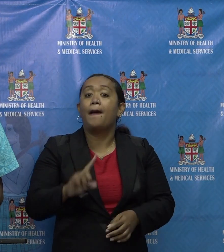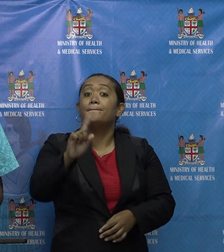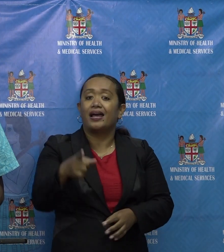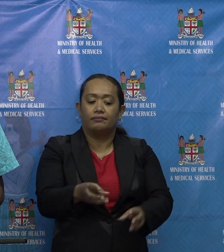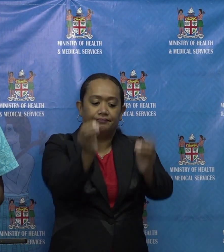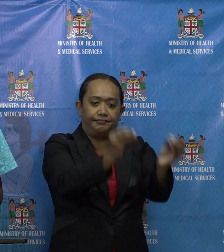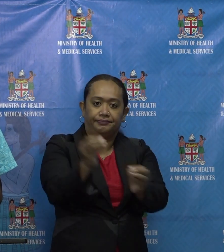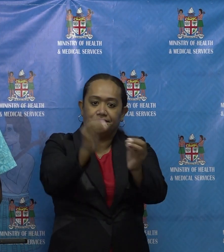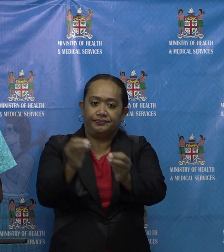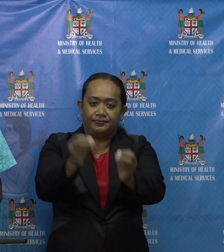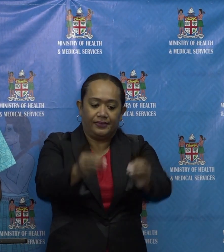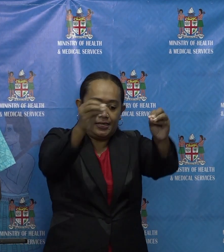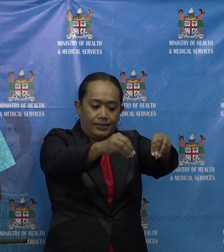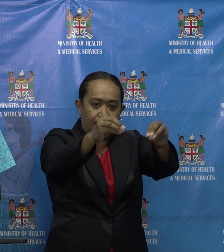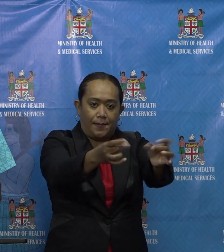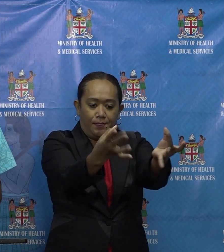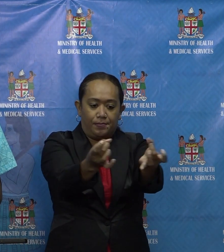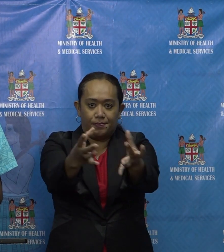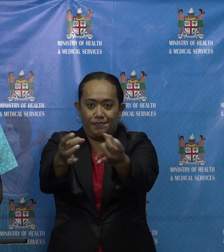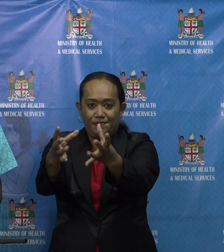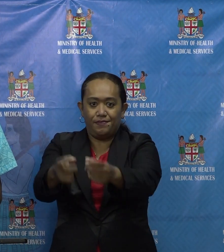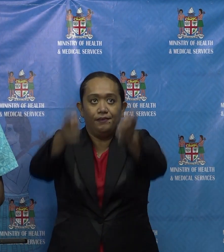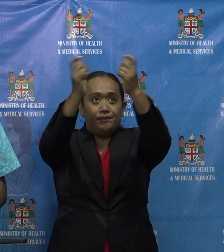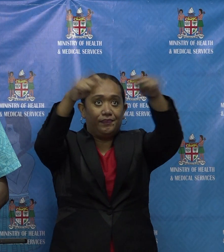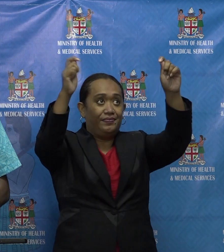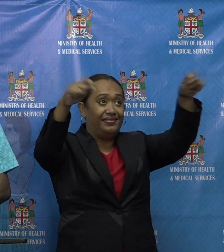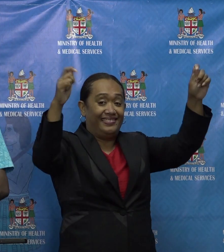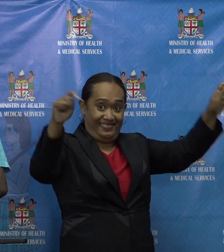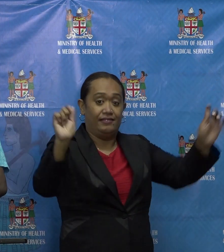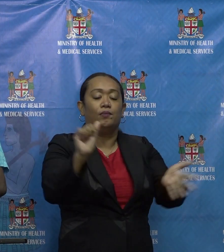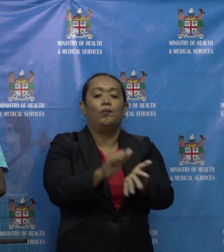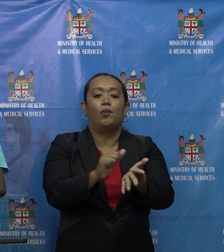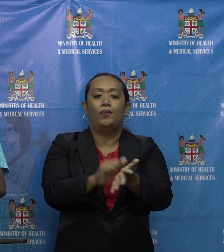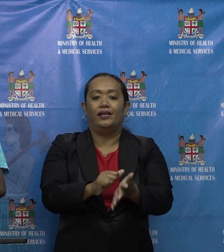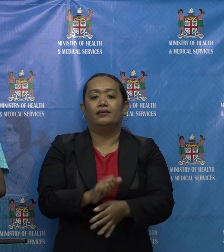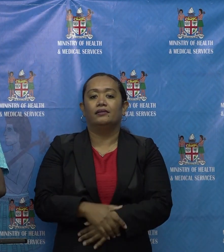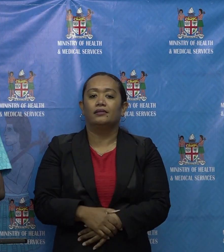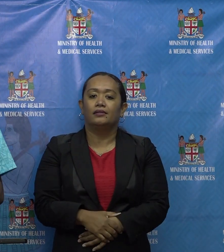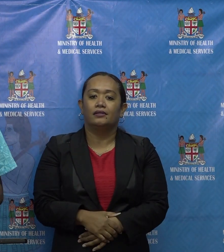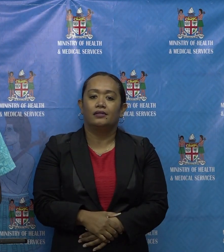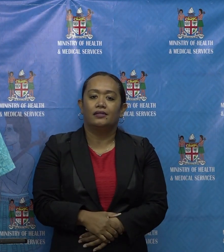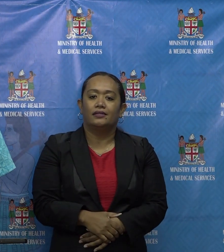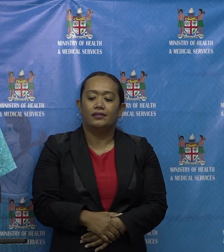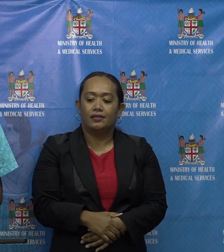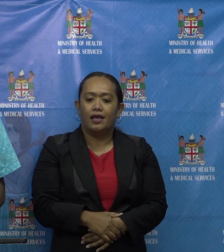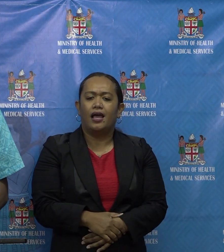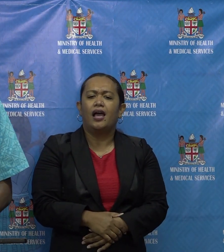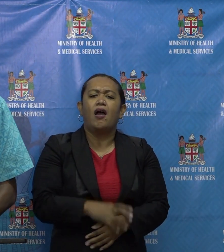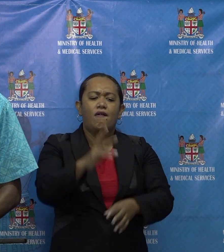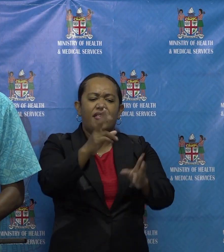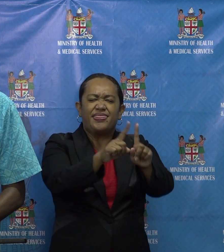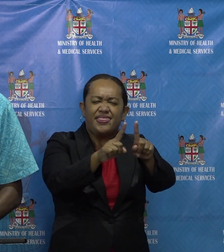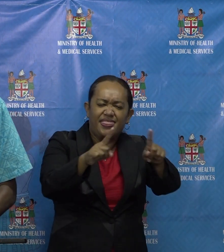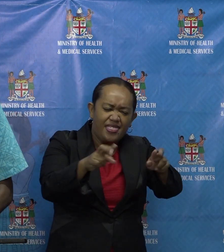setup and putting the tents and its and setting up the services required for the